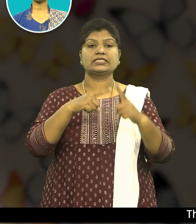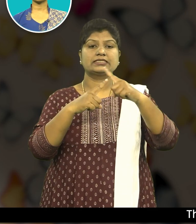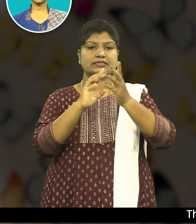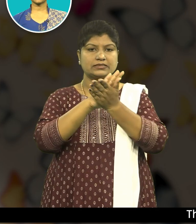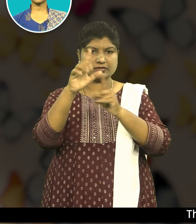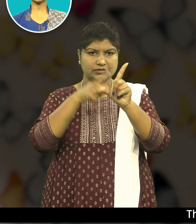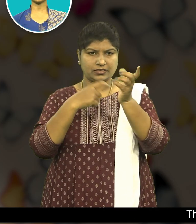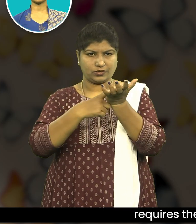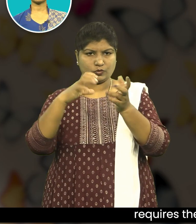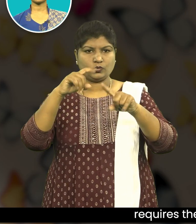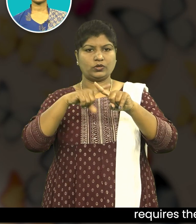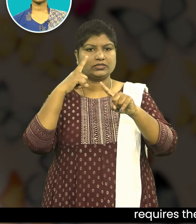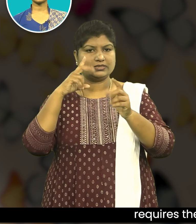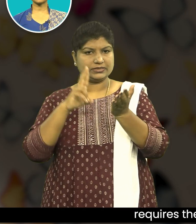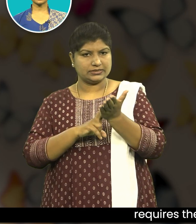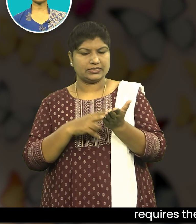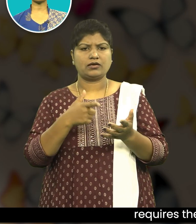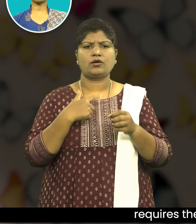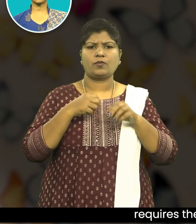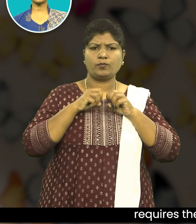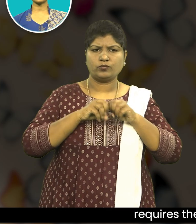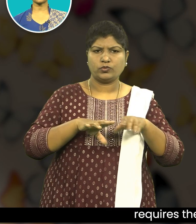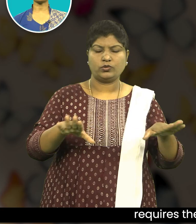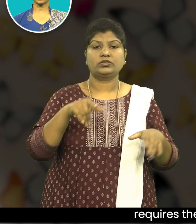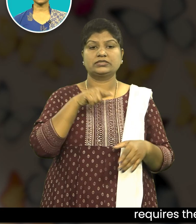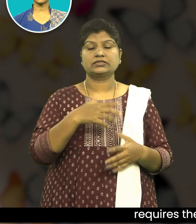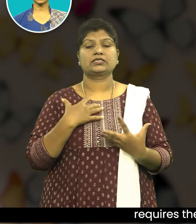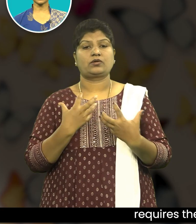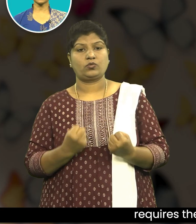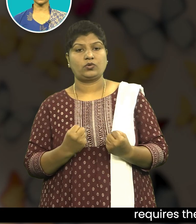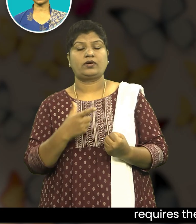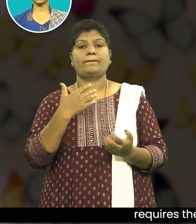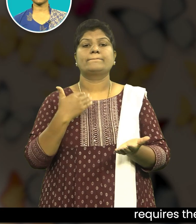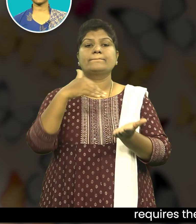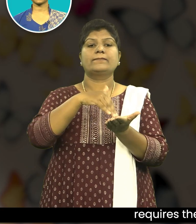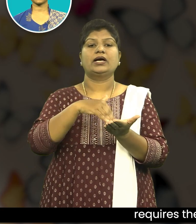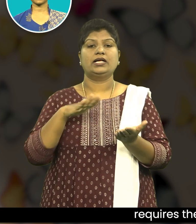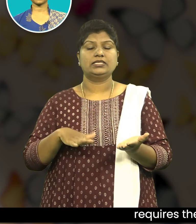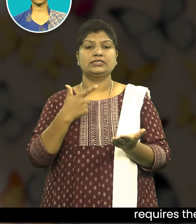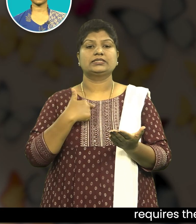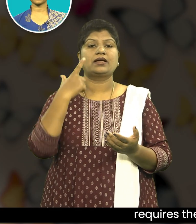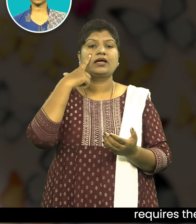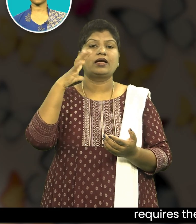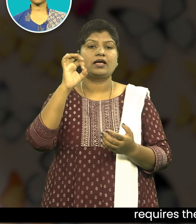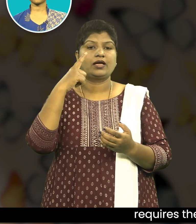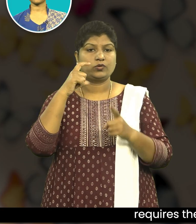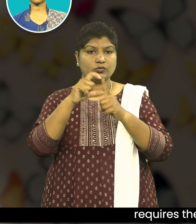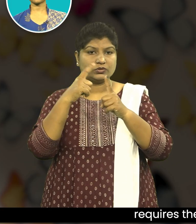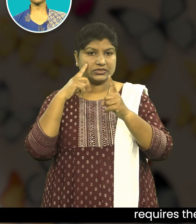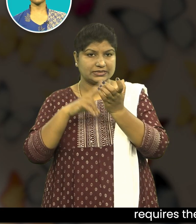Thyroxine production requires the presence of iodine in water.